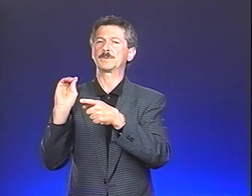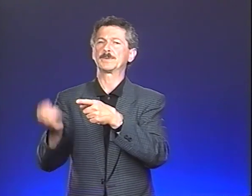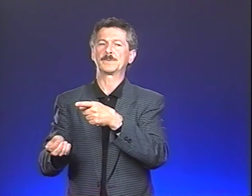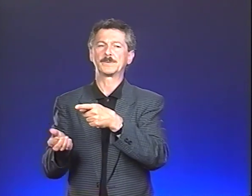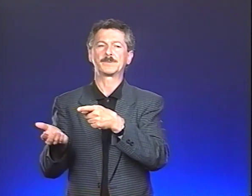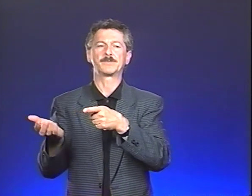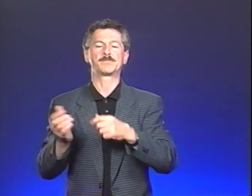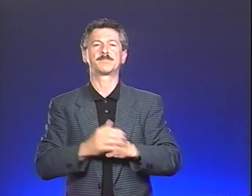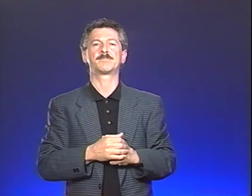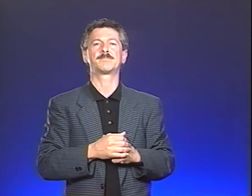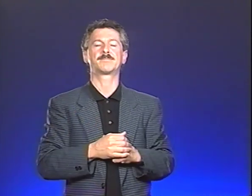so forth.